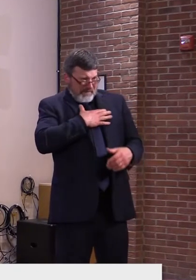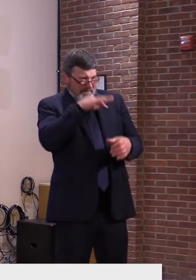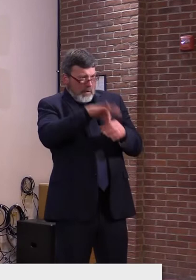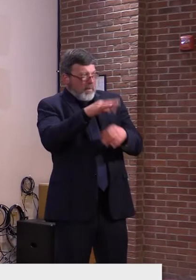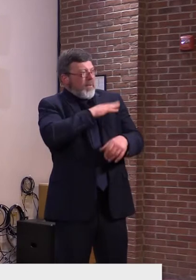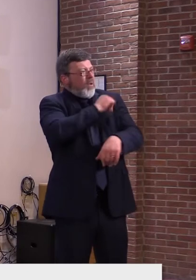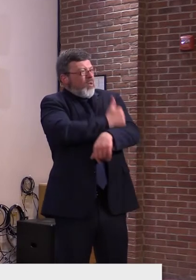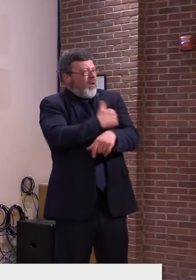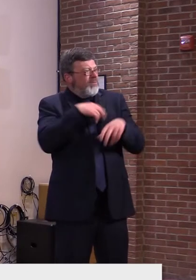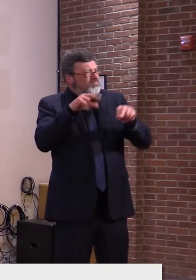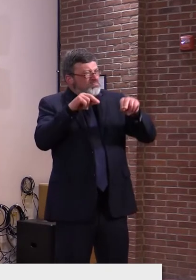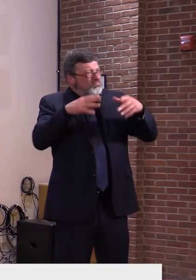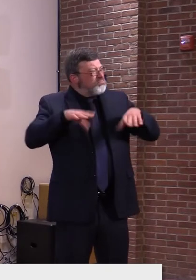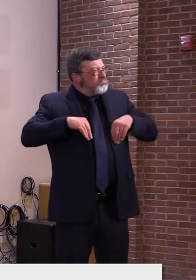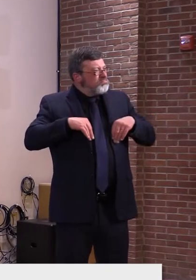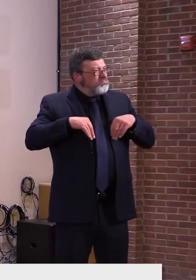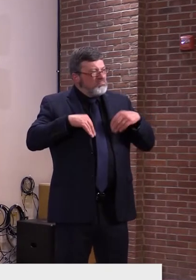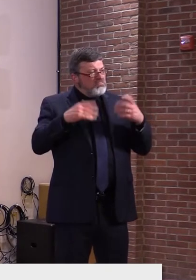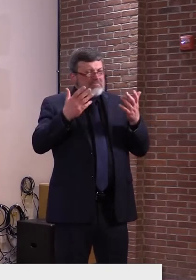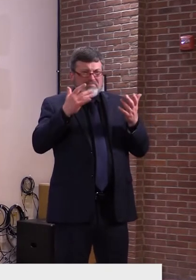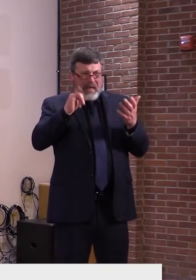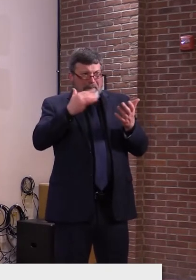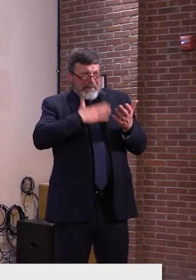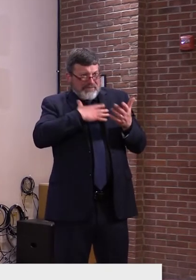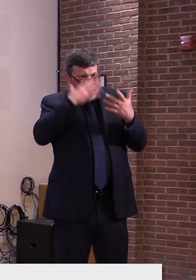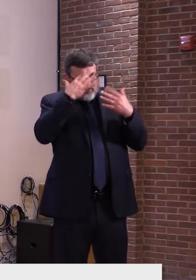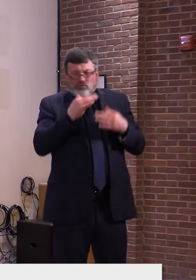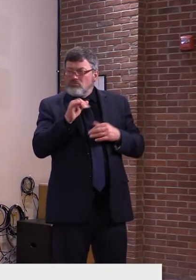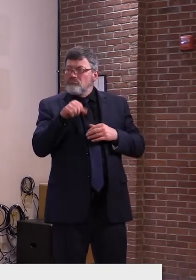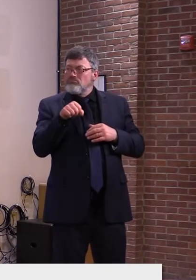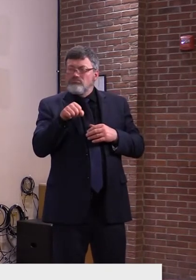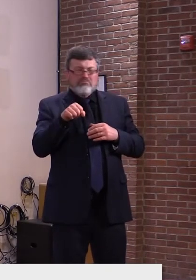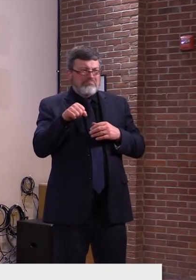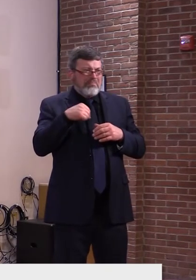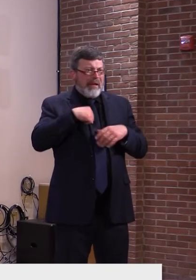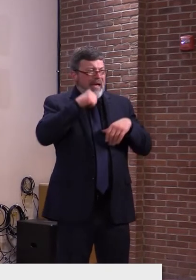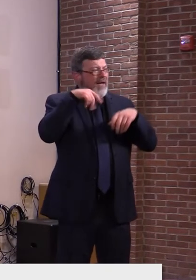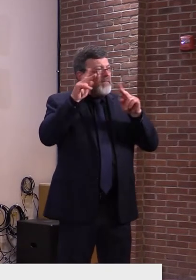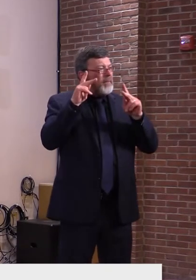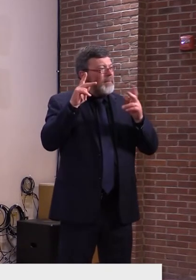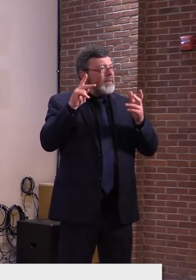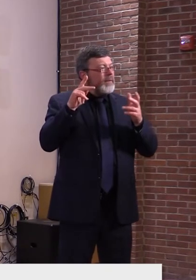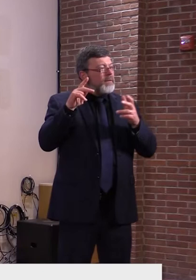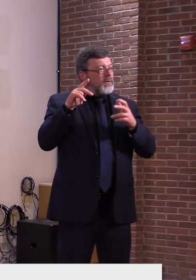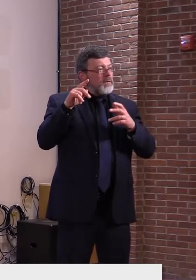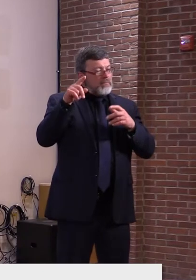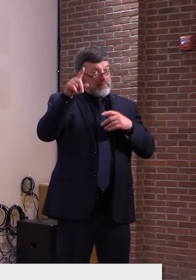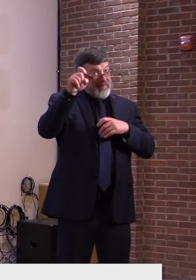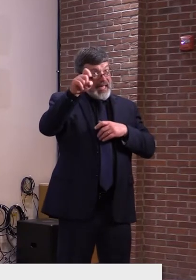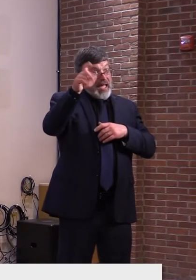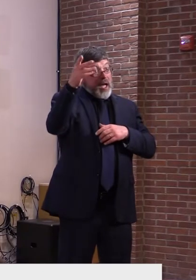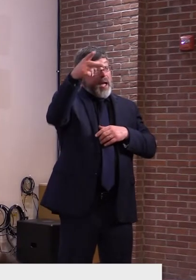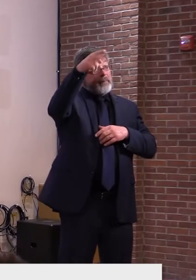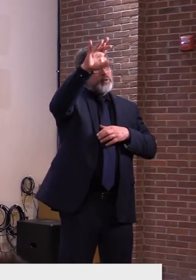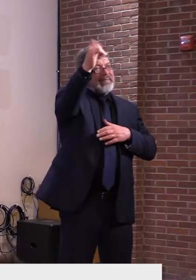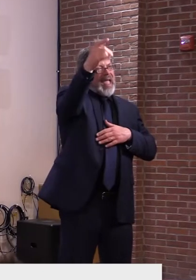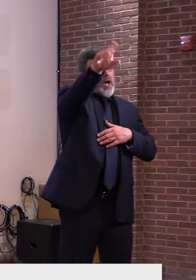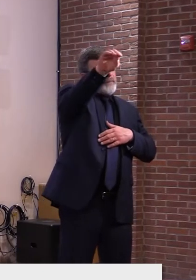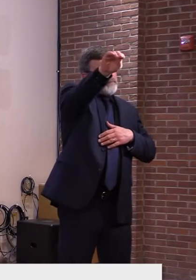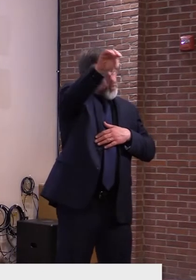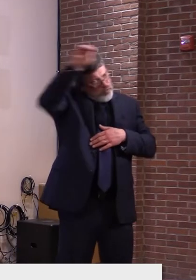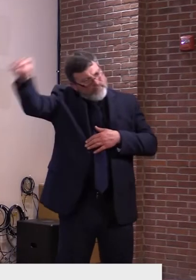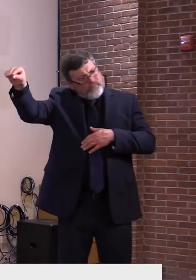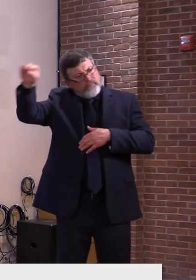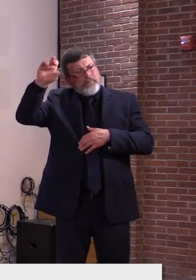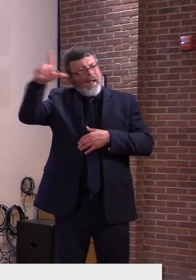So bottom line is it needs to come back to the legislature so that we have a vote up and down,